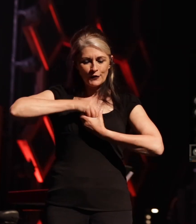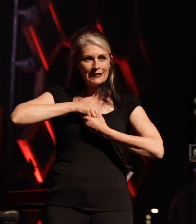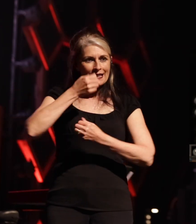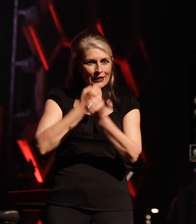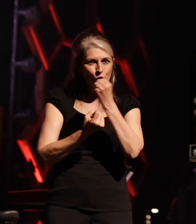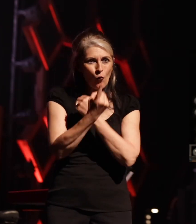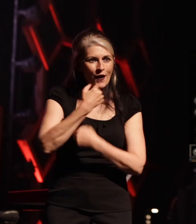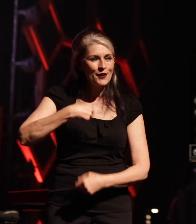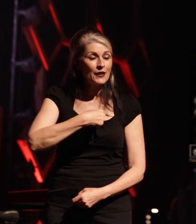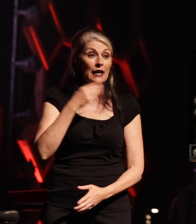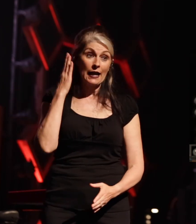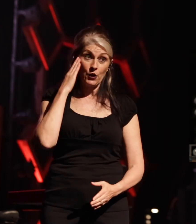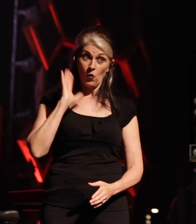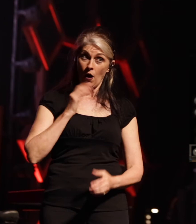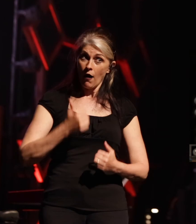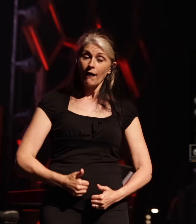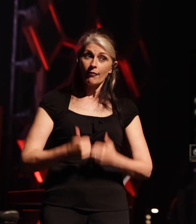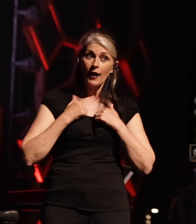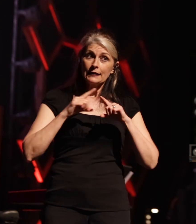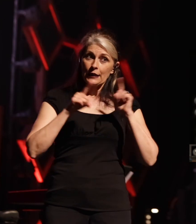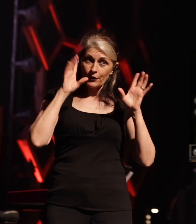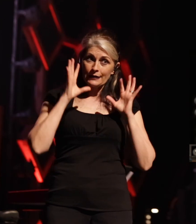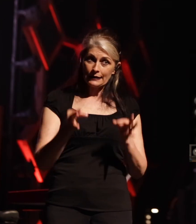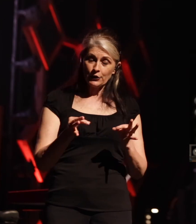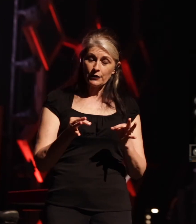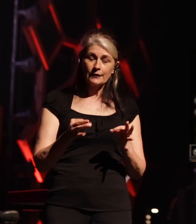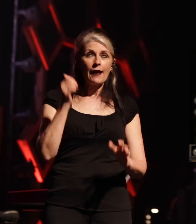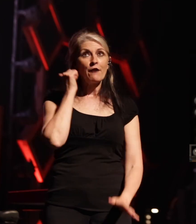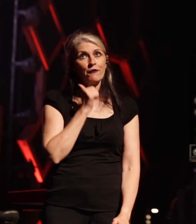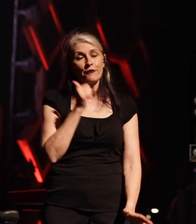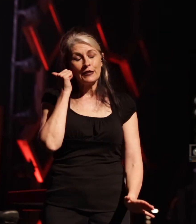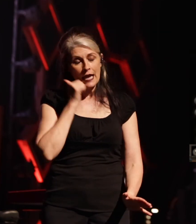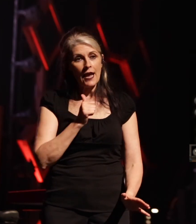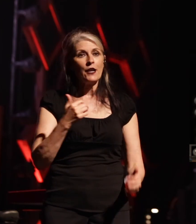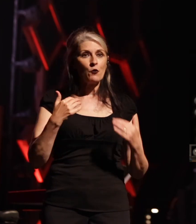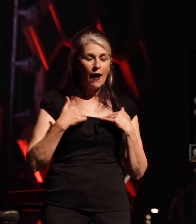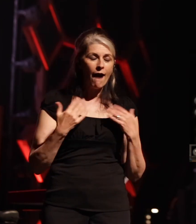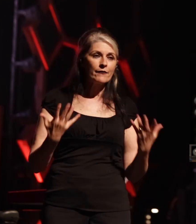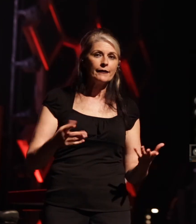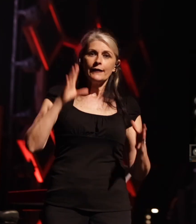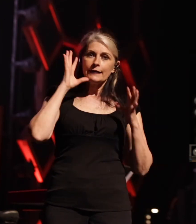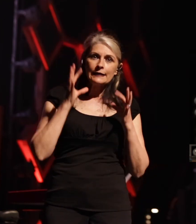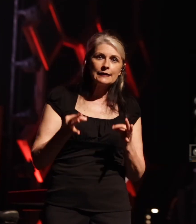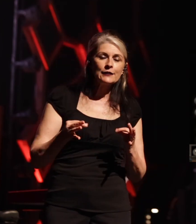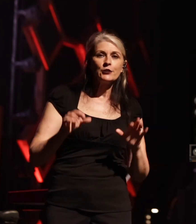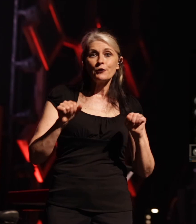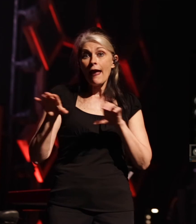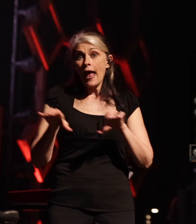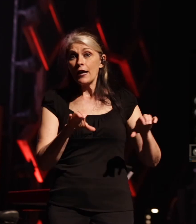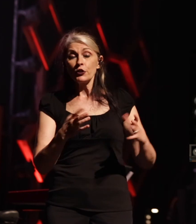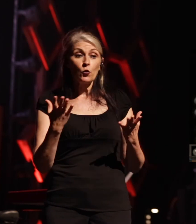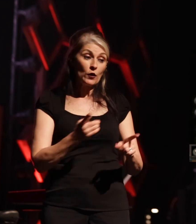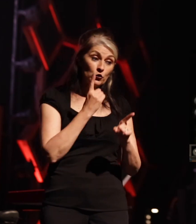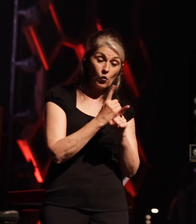different decisions that you have to make every single day, that you have decisions that you can do what's right or you can do what's wrong, and